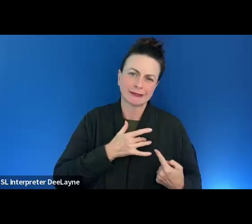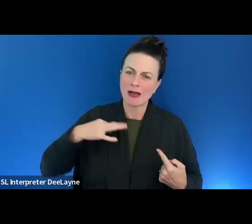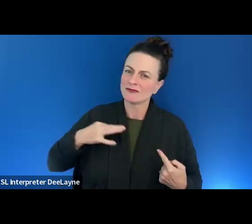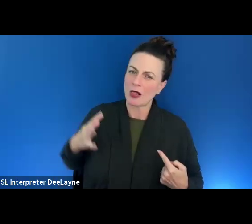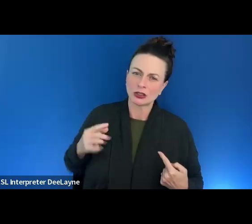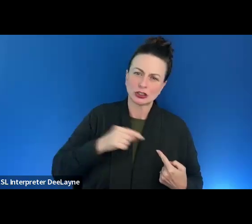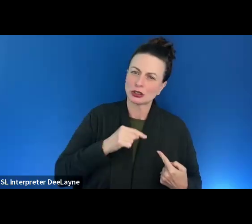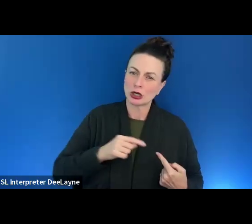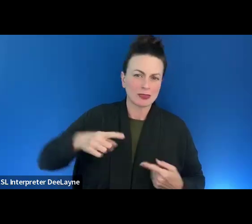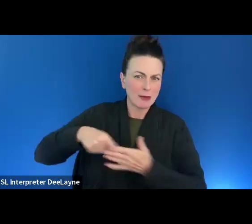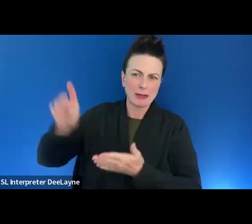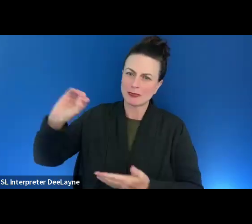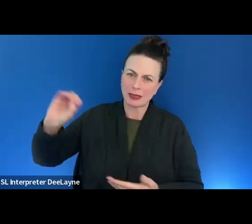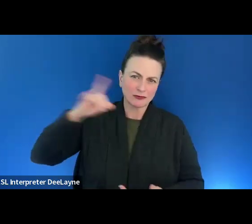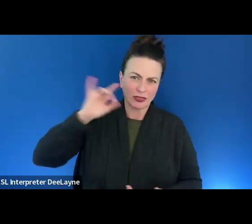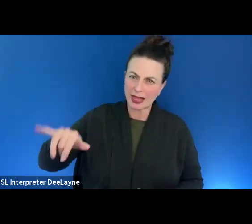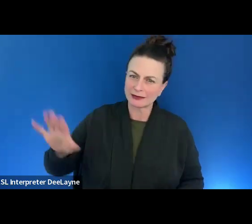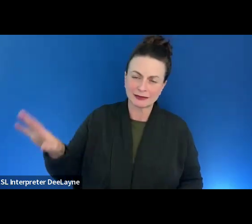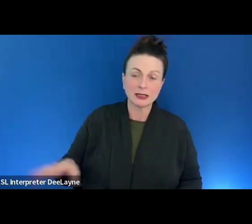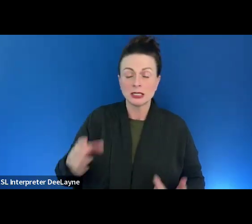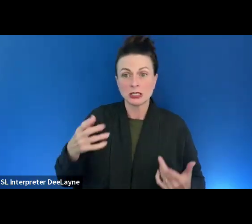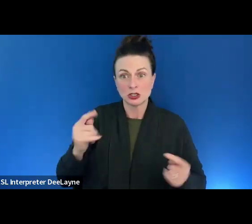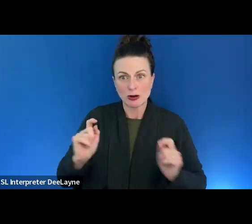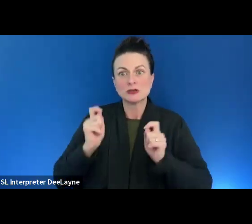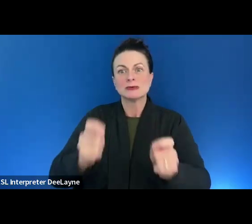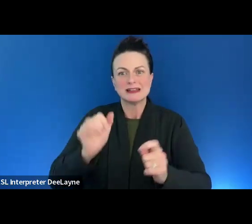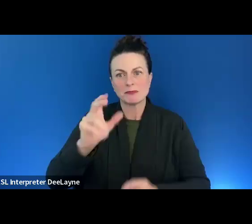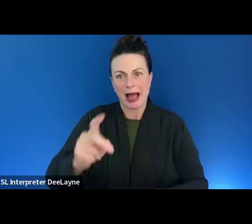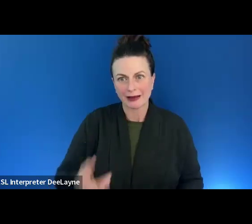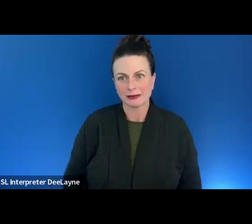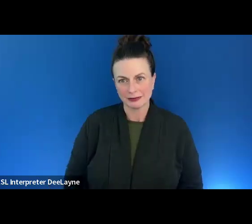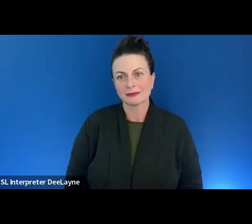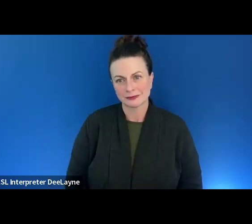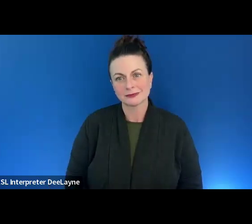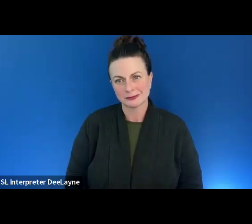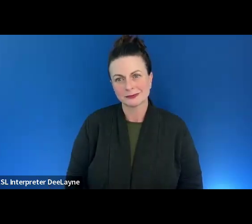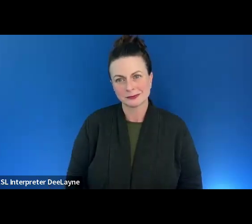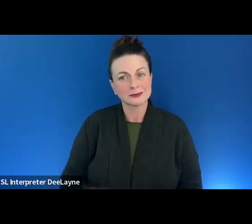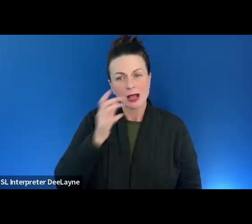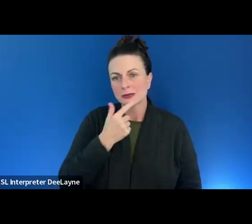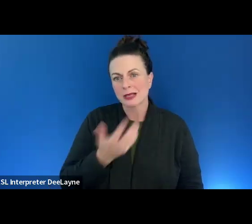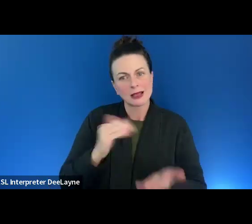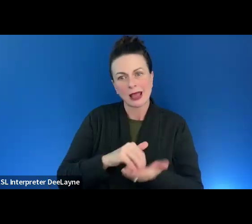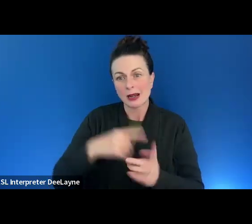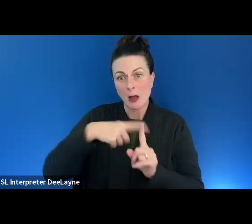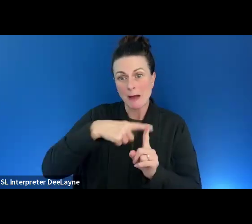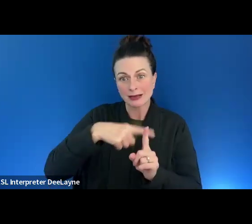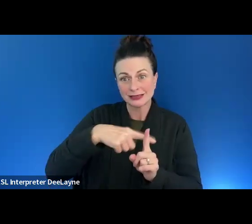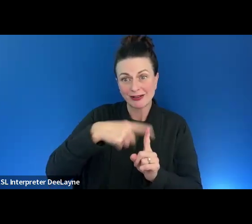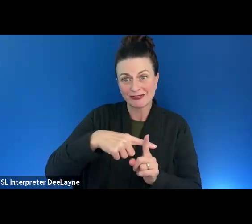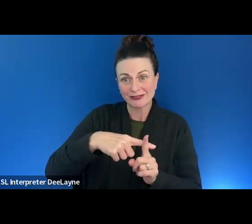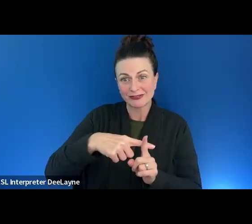base. They don't get compensated for this. They do this to give back. So I would definitely say again, the positive